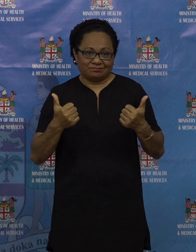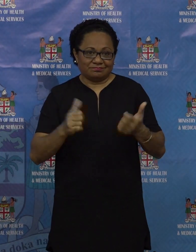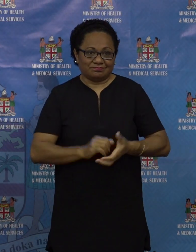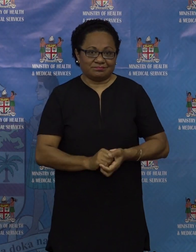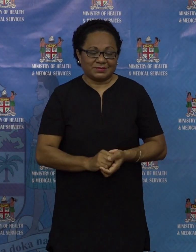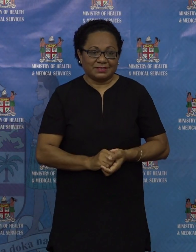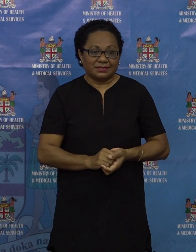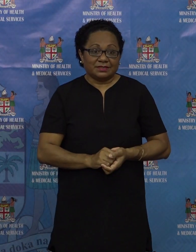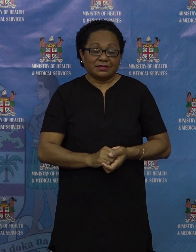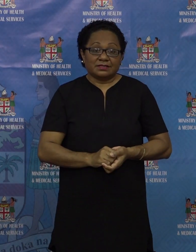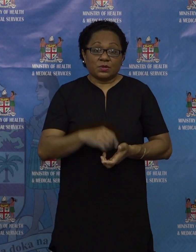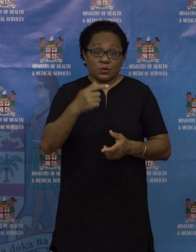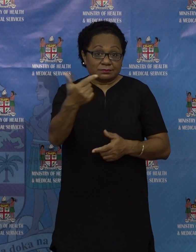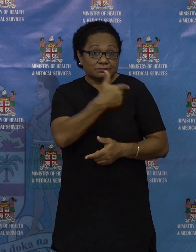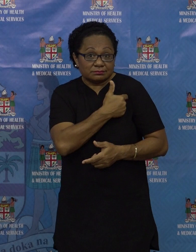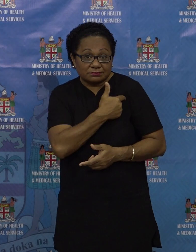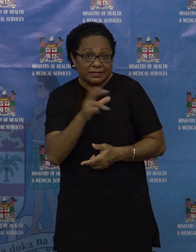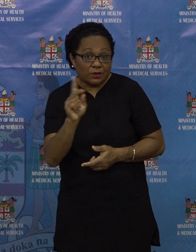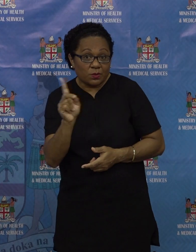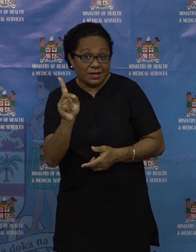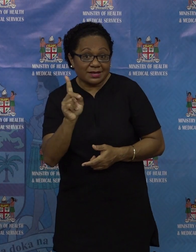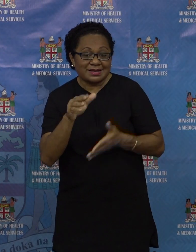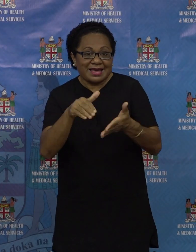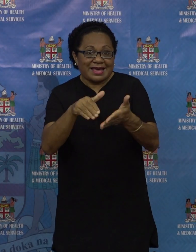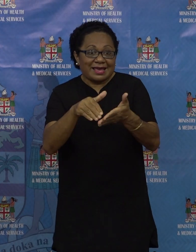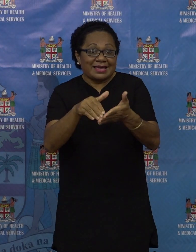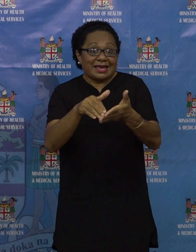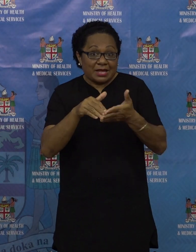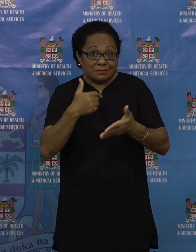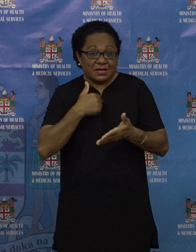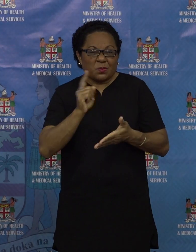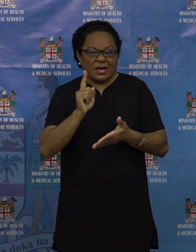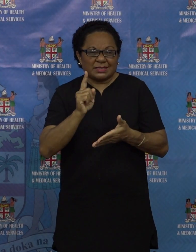The vaccine helps to prevent you from getting COVID-19 and dying from it.